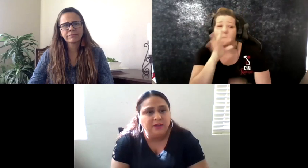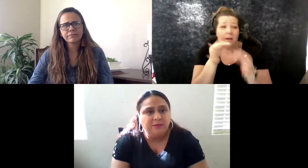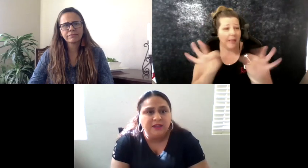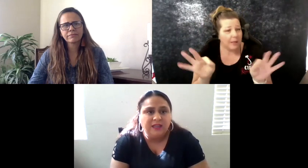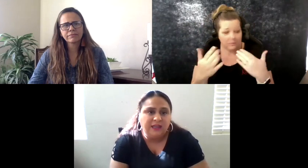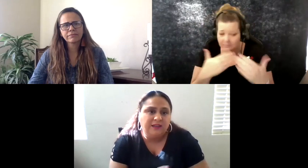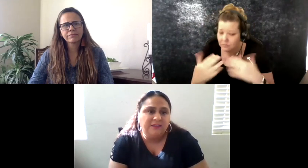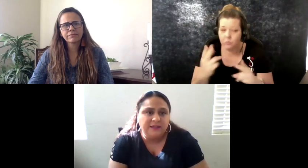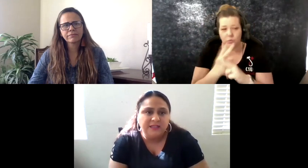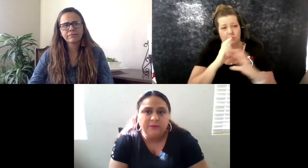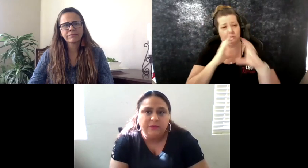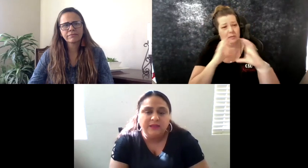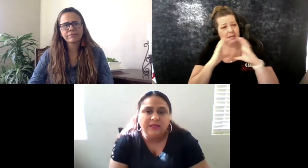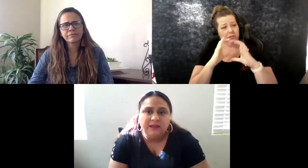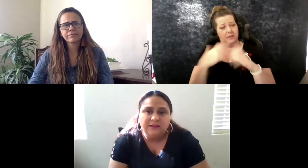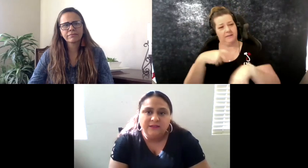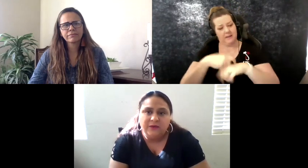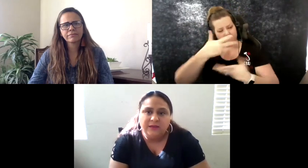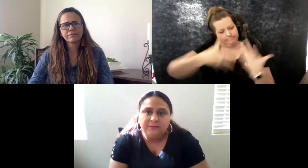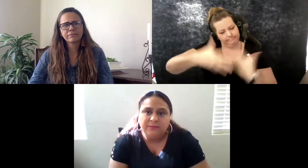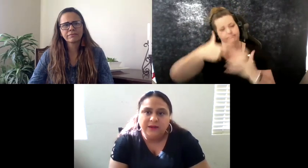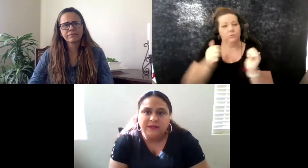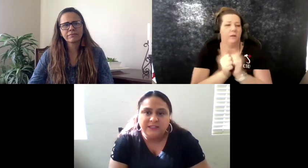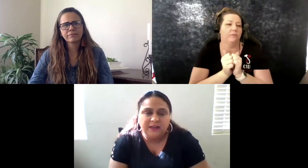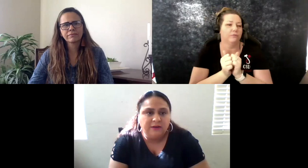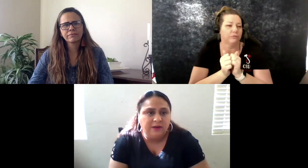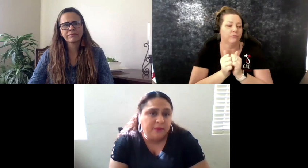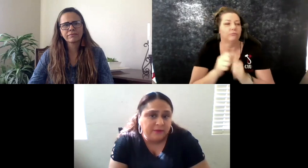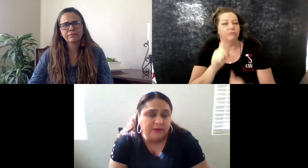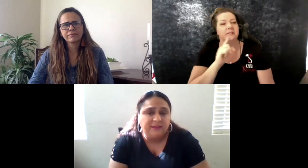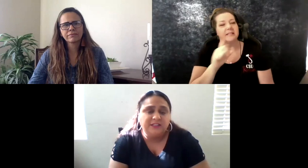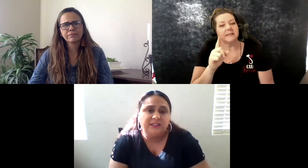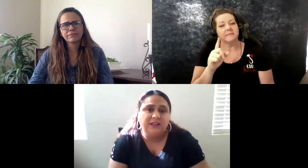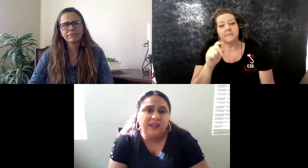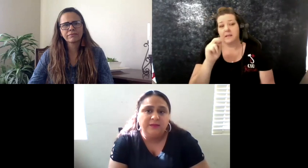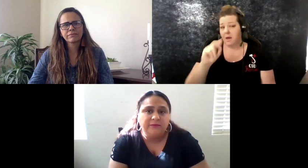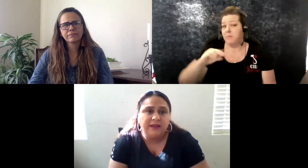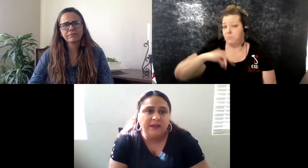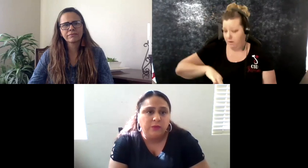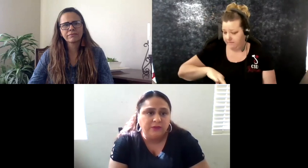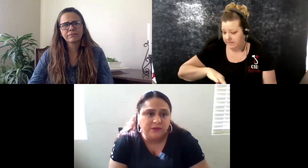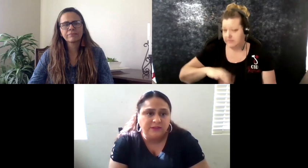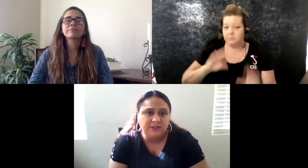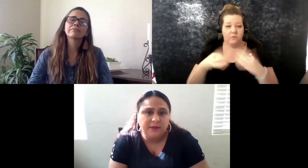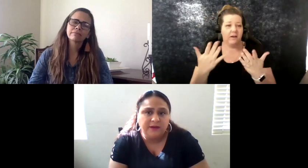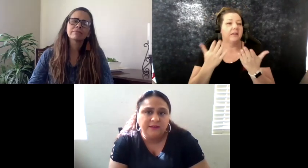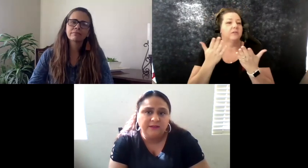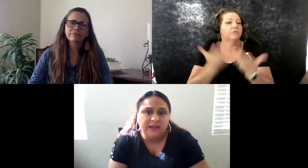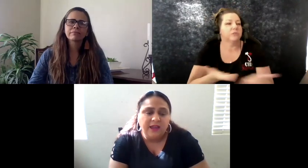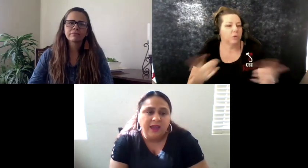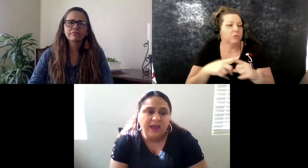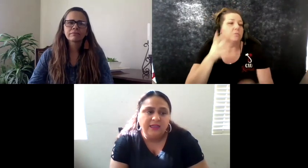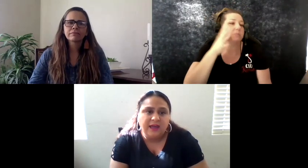be able to communicate and spend time with. So it's pretty much a nonprofit organization, again, providing resources to